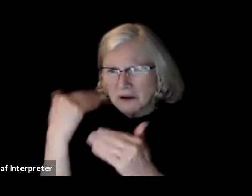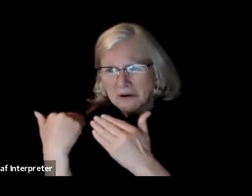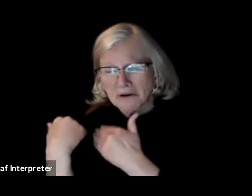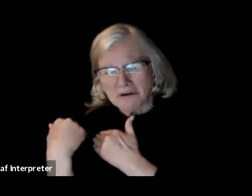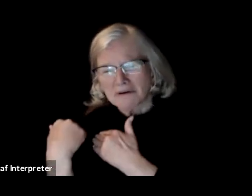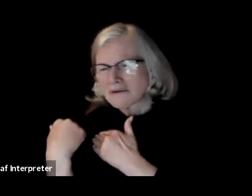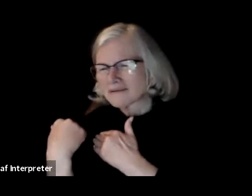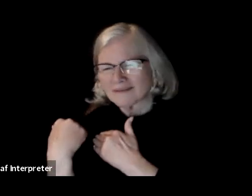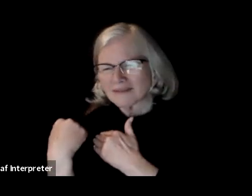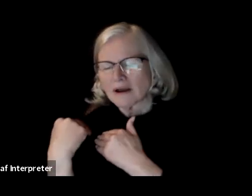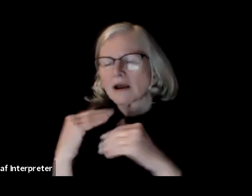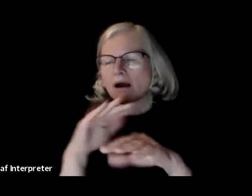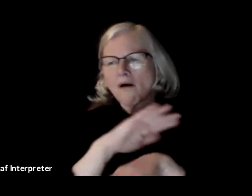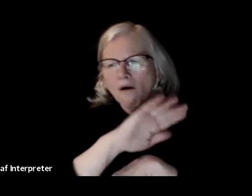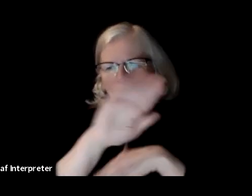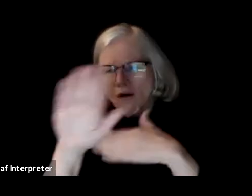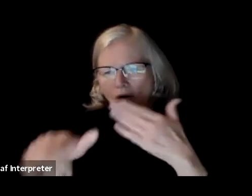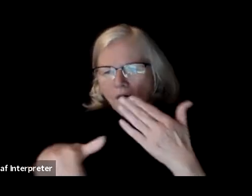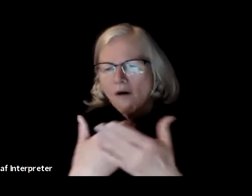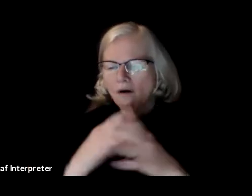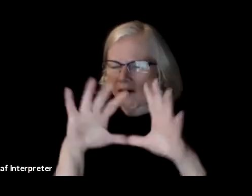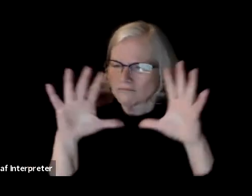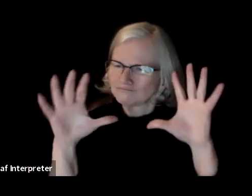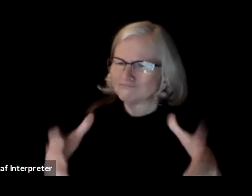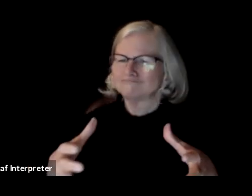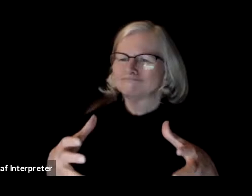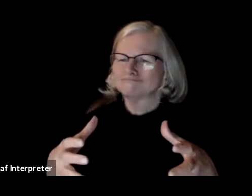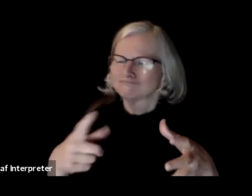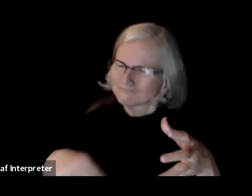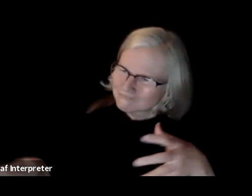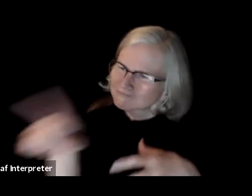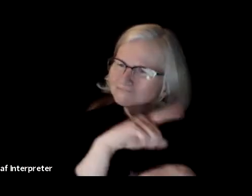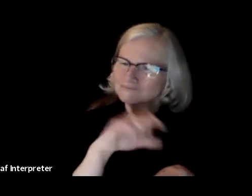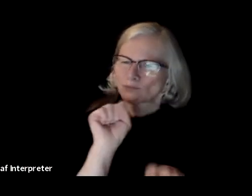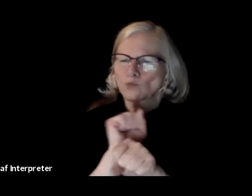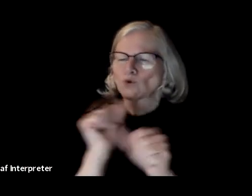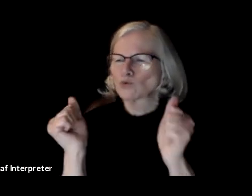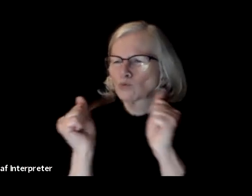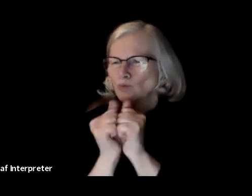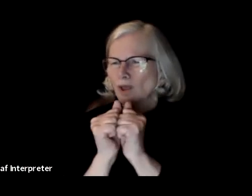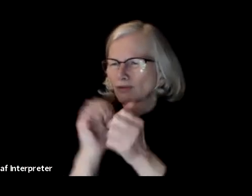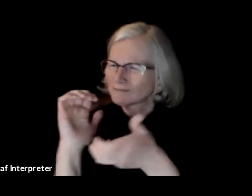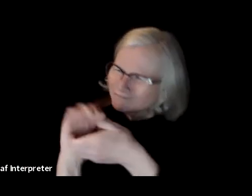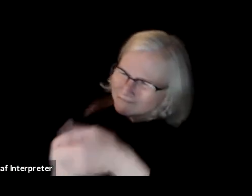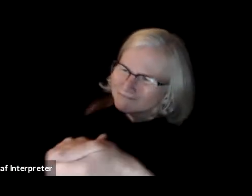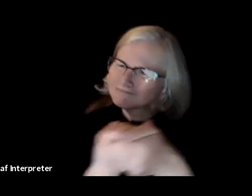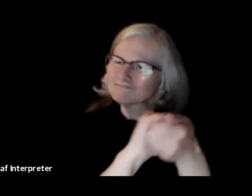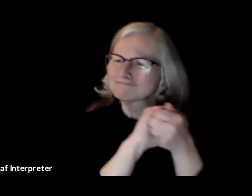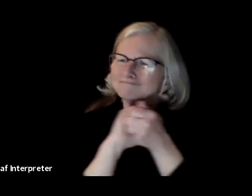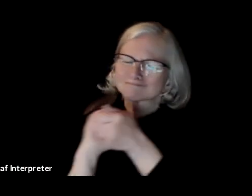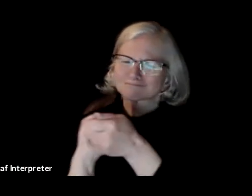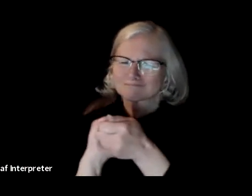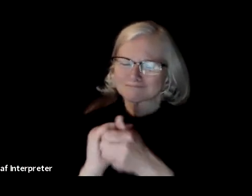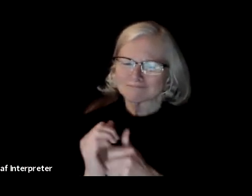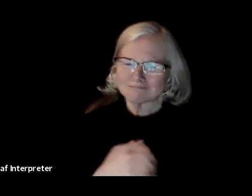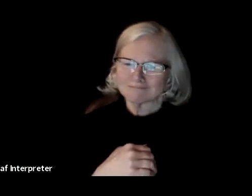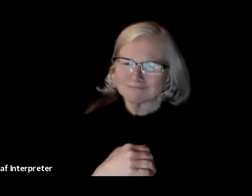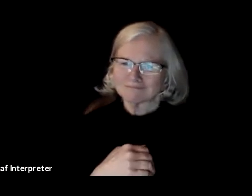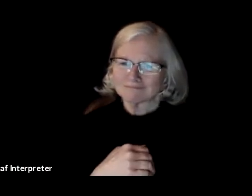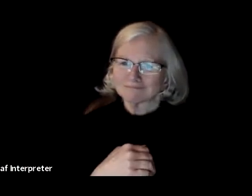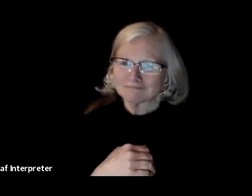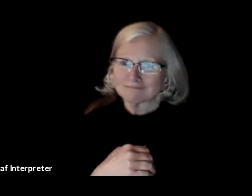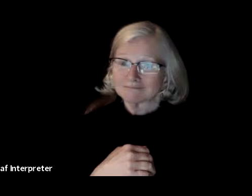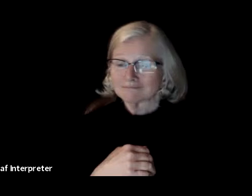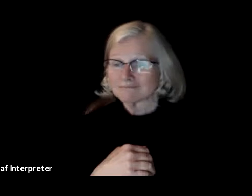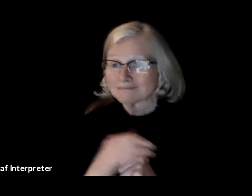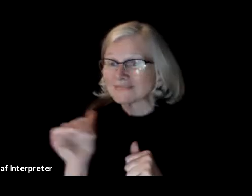our part, whether that part is large or small, affecting an individual, a family, or a whole community